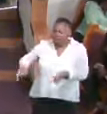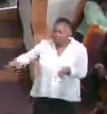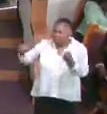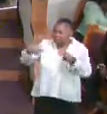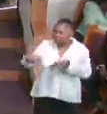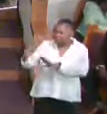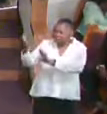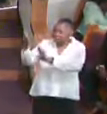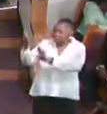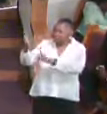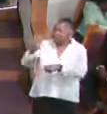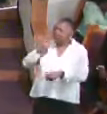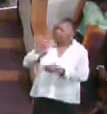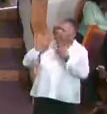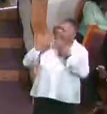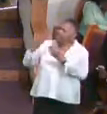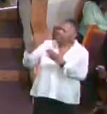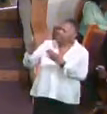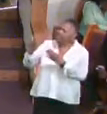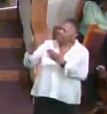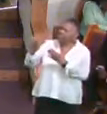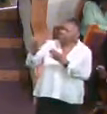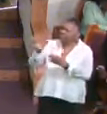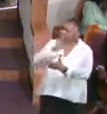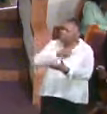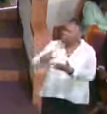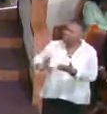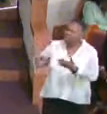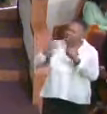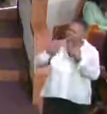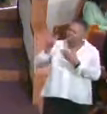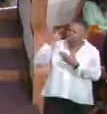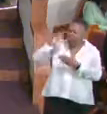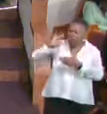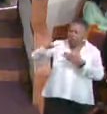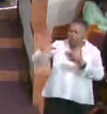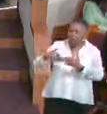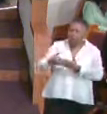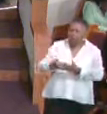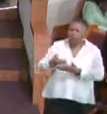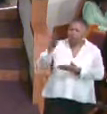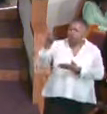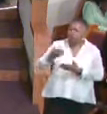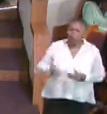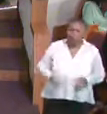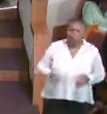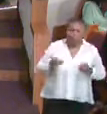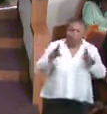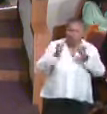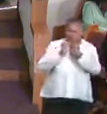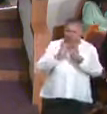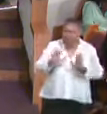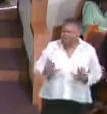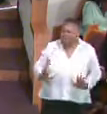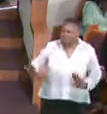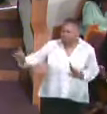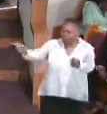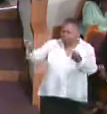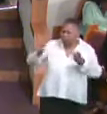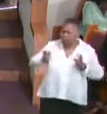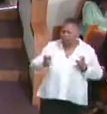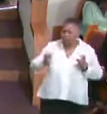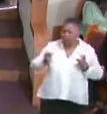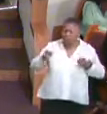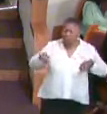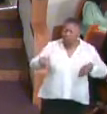just coming to you saying thank you. Lord, thank you for all of your many blessings that you've bestowed upon us. Lord, as